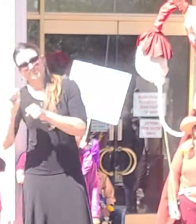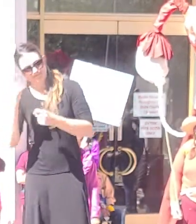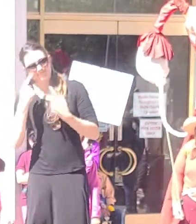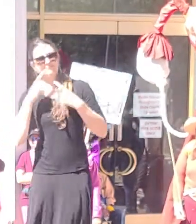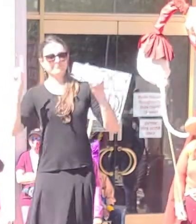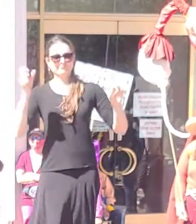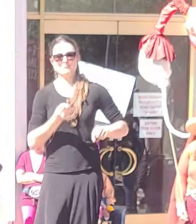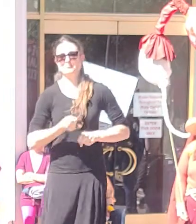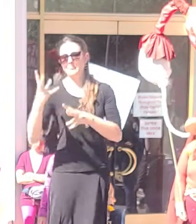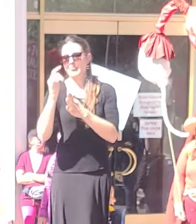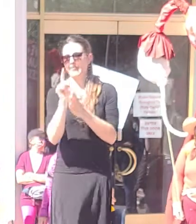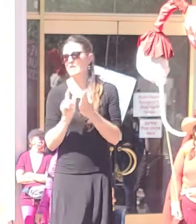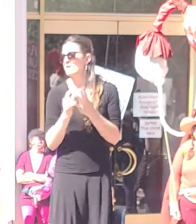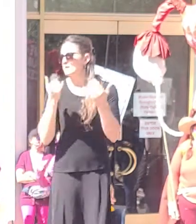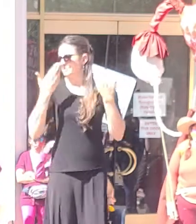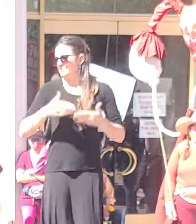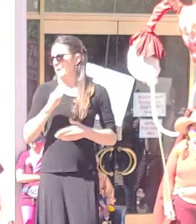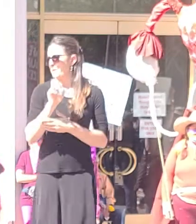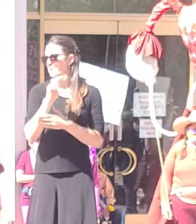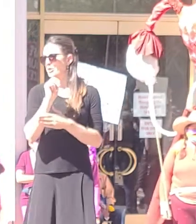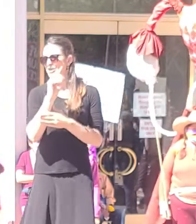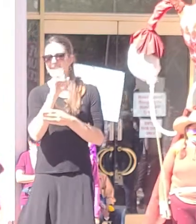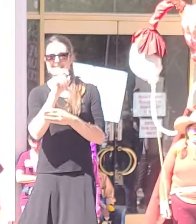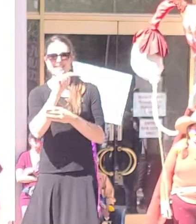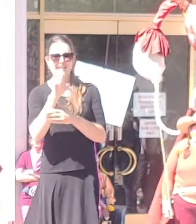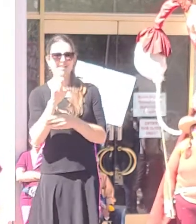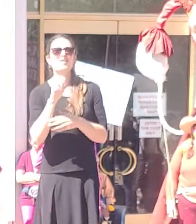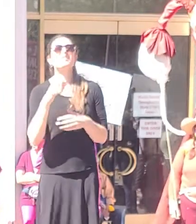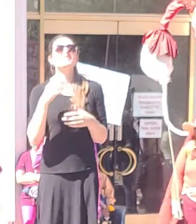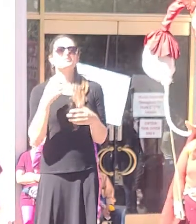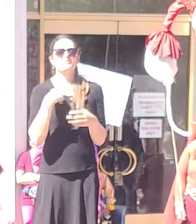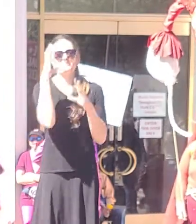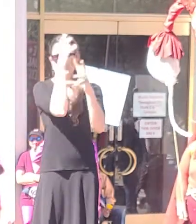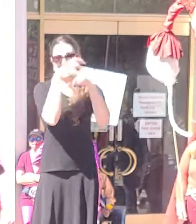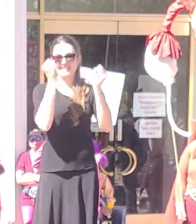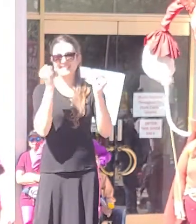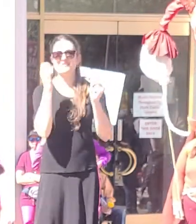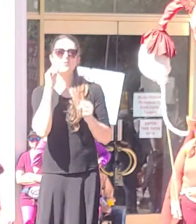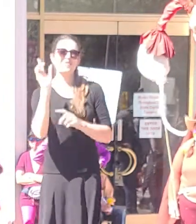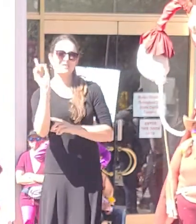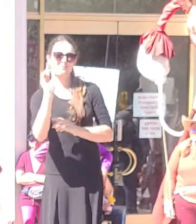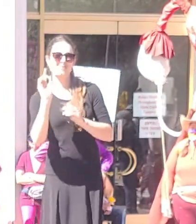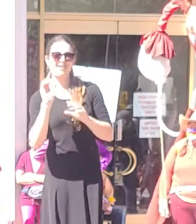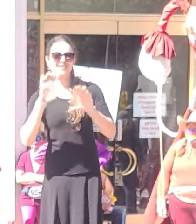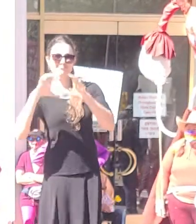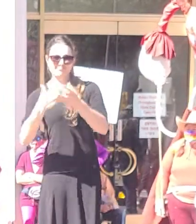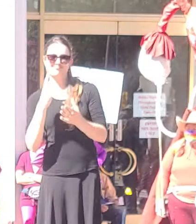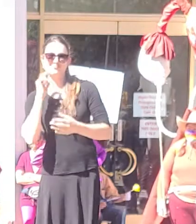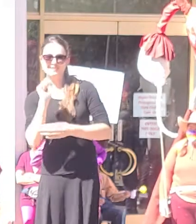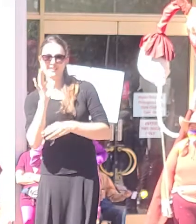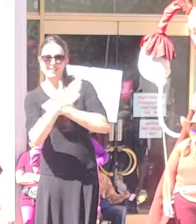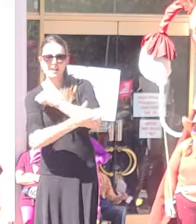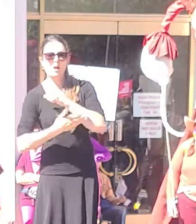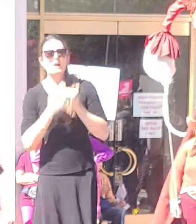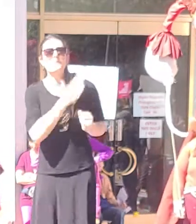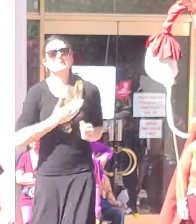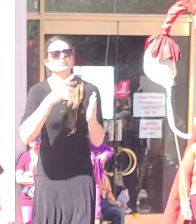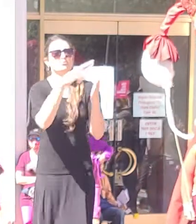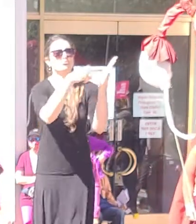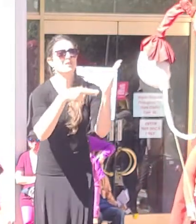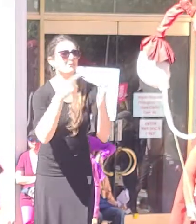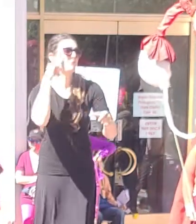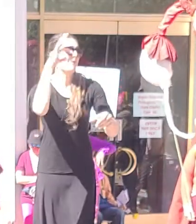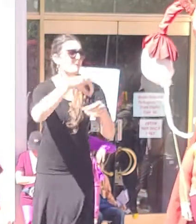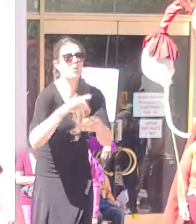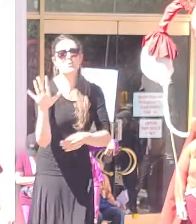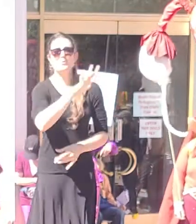of the Democratic Party of Santa Fe County. Please get registered to vote and know that your vote matters. It